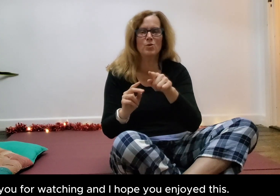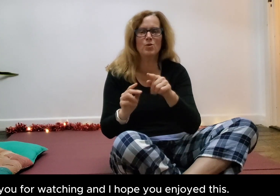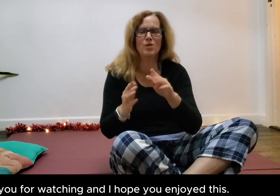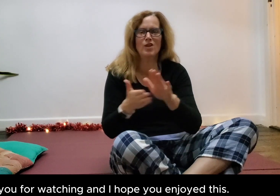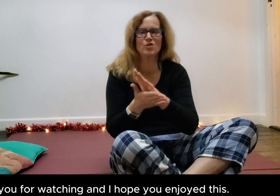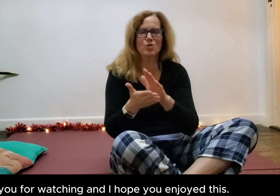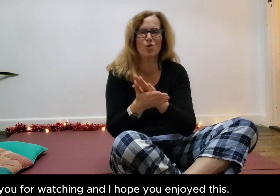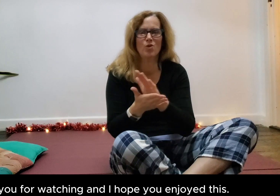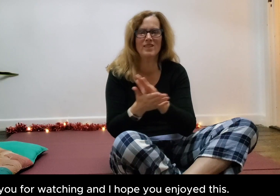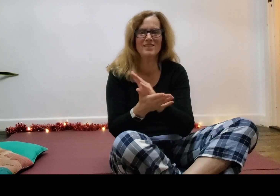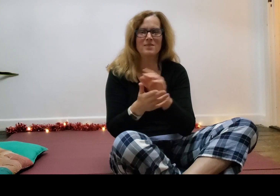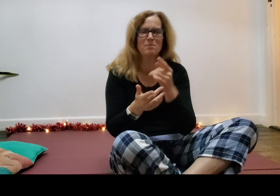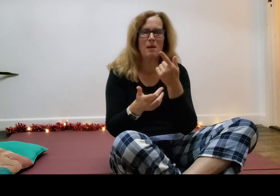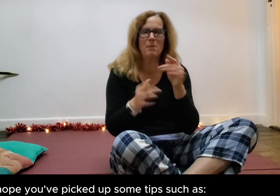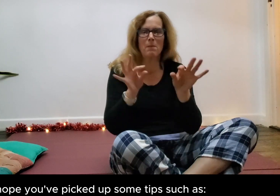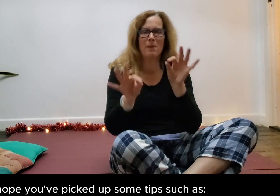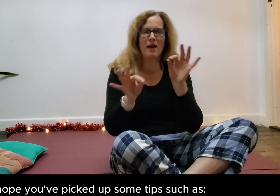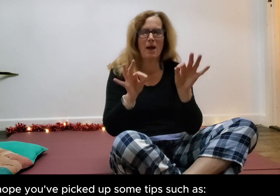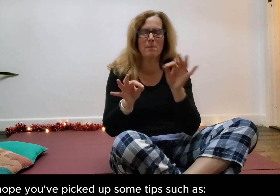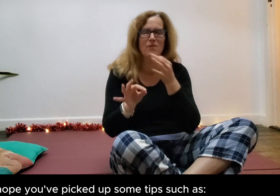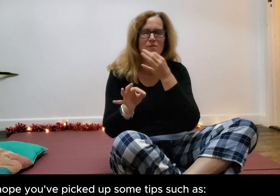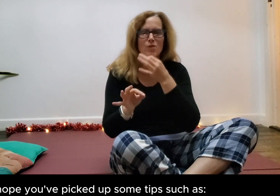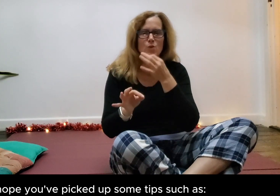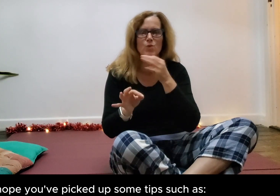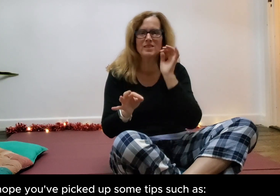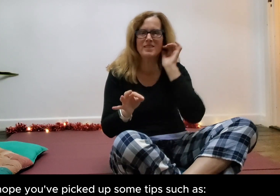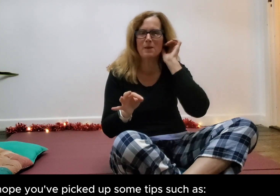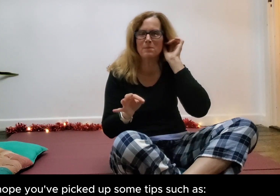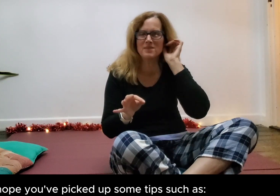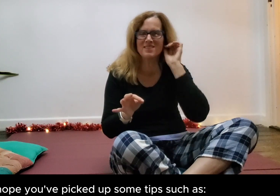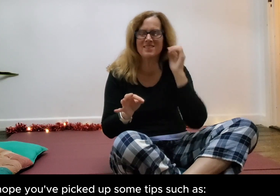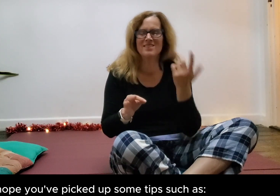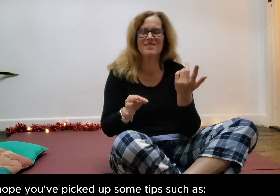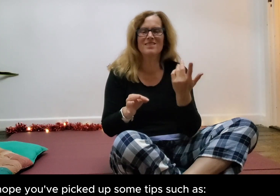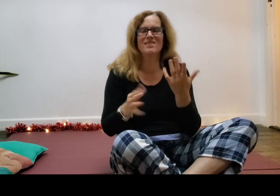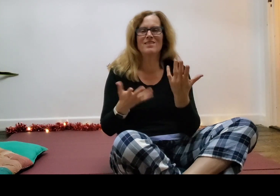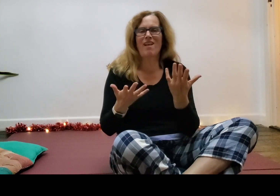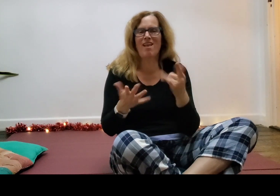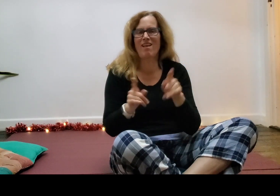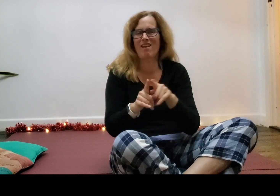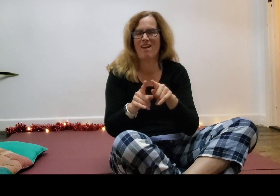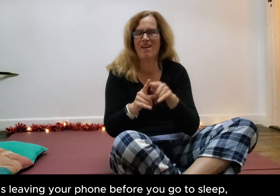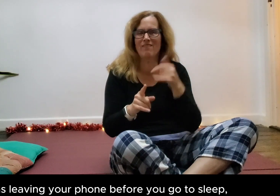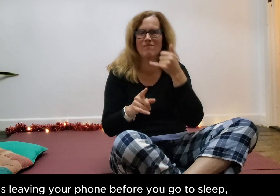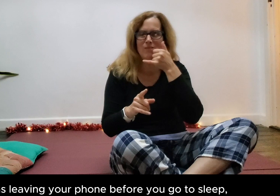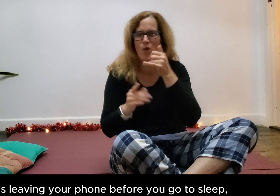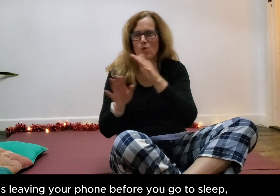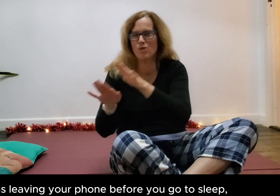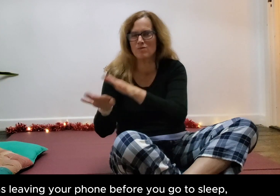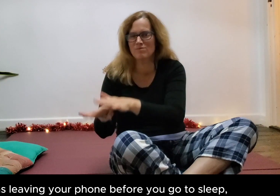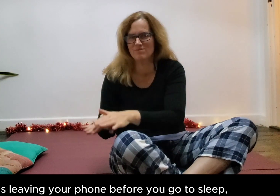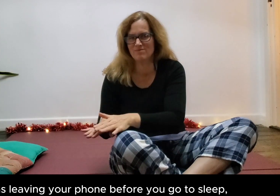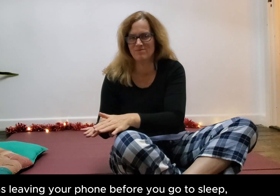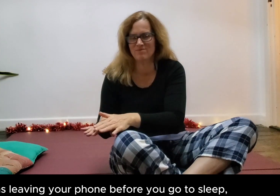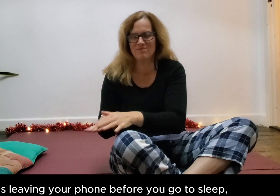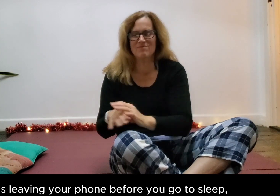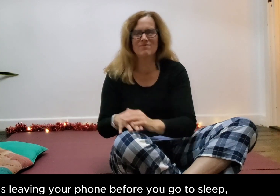I hope you enjoyed this. I hope you've picked up some tips, such as leaving your phone before you